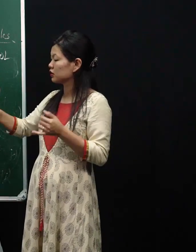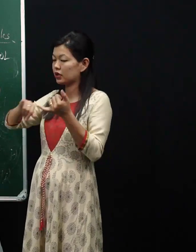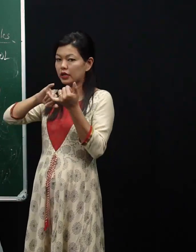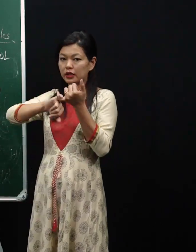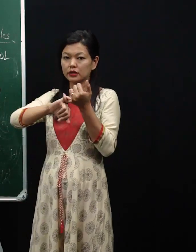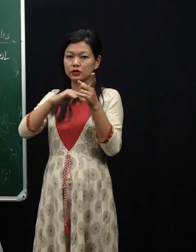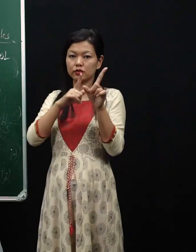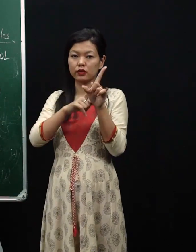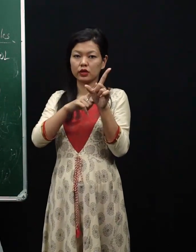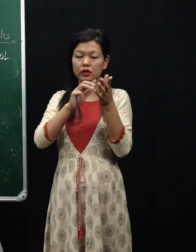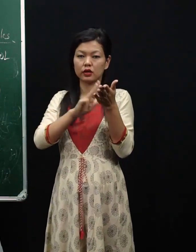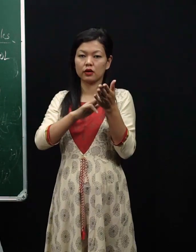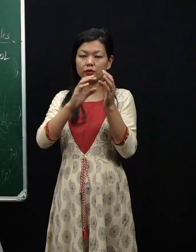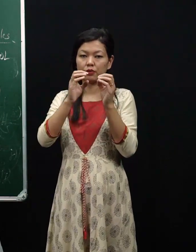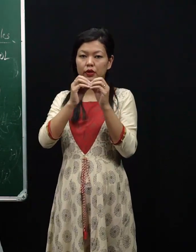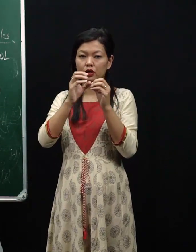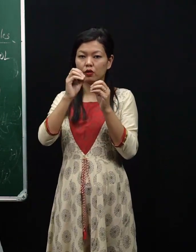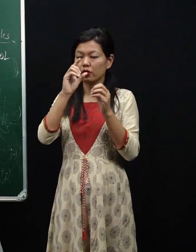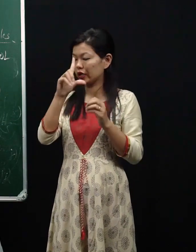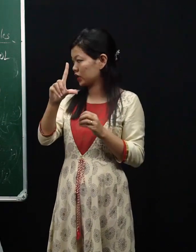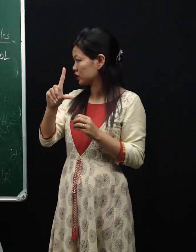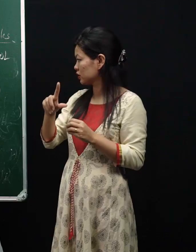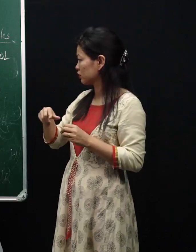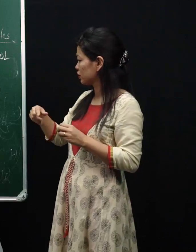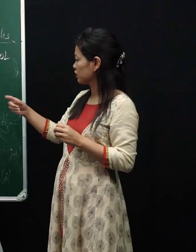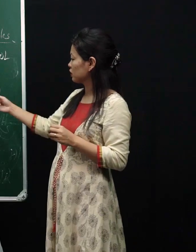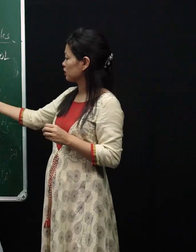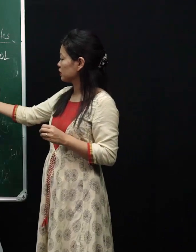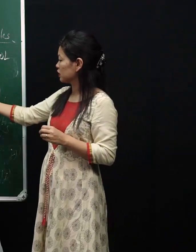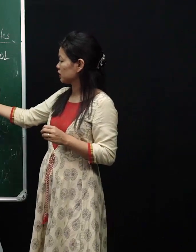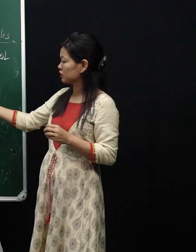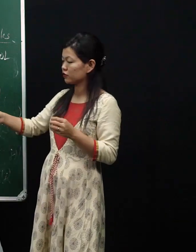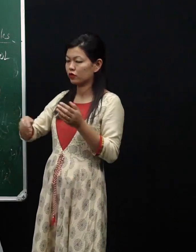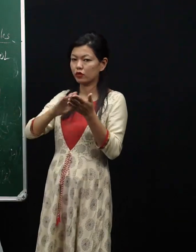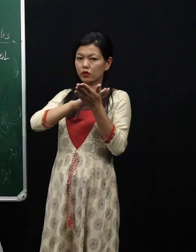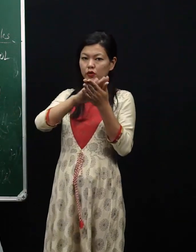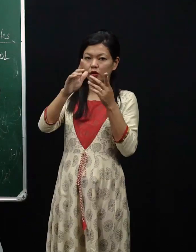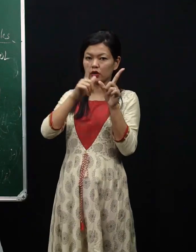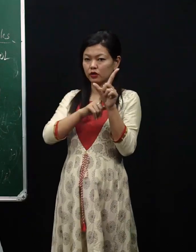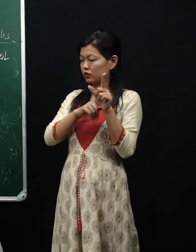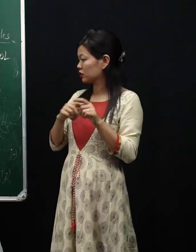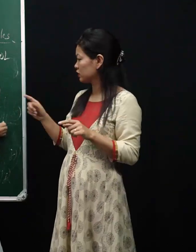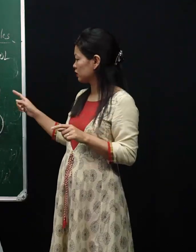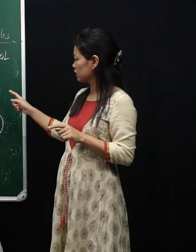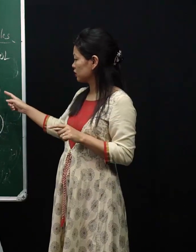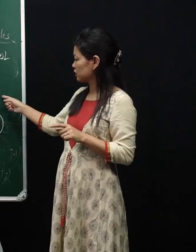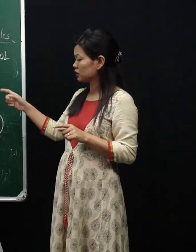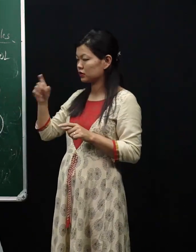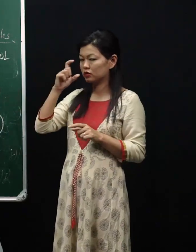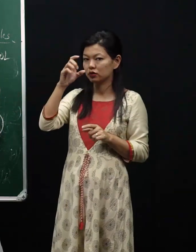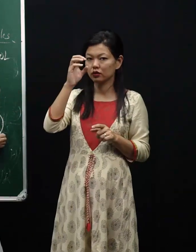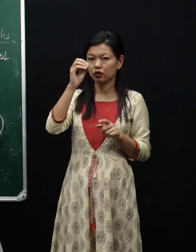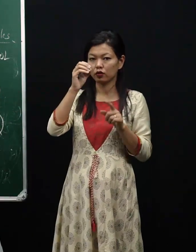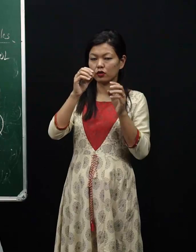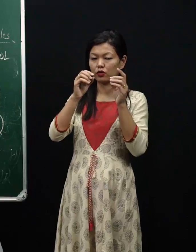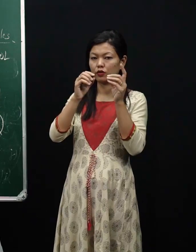and for sulfur, like this. Clear? A plus sign. And for